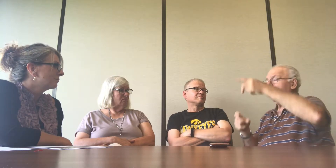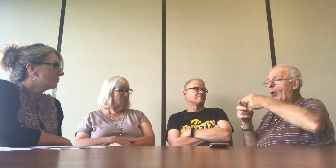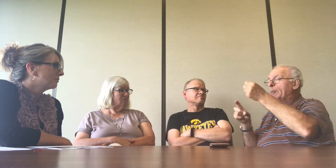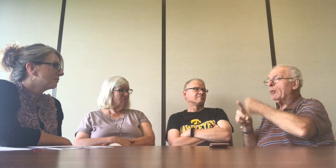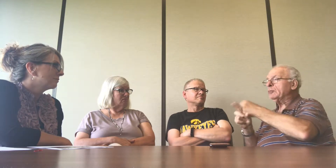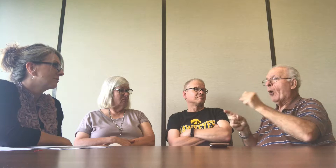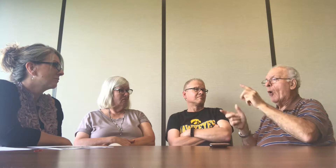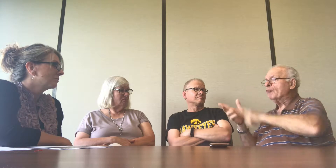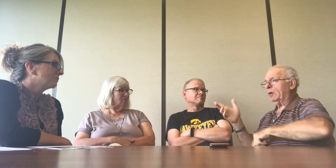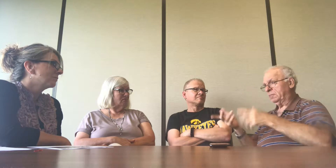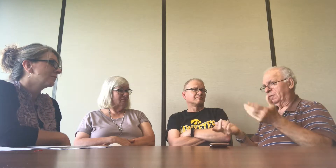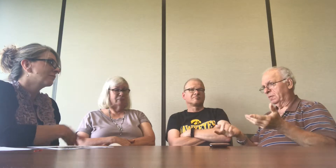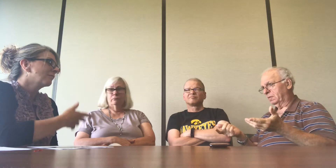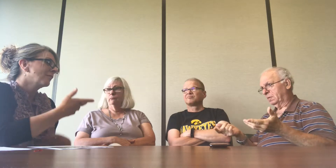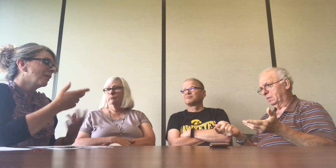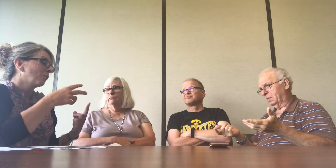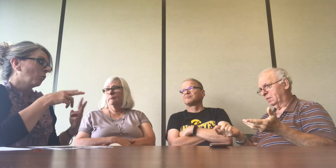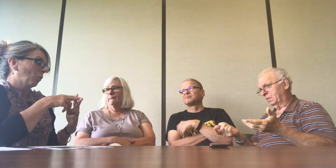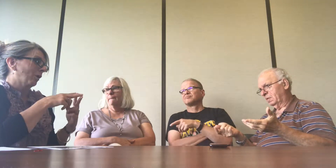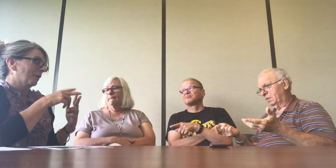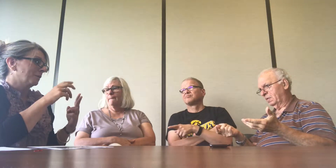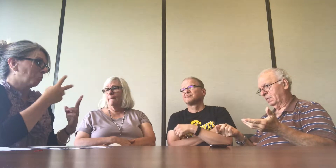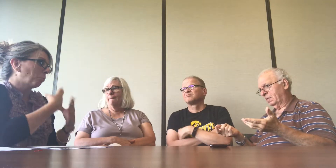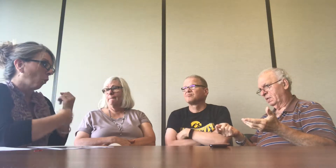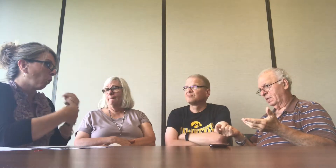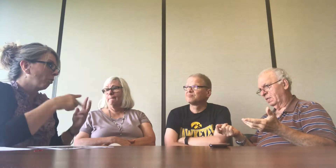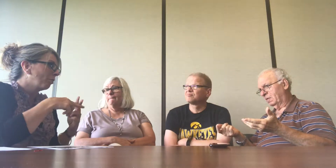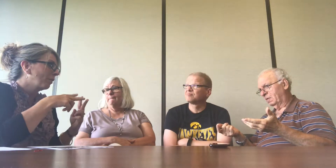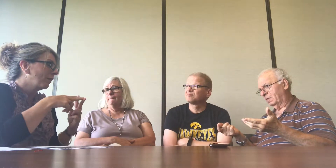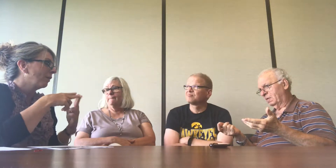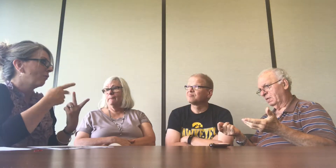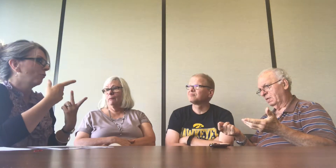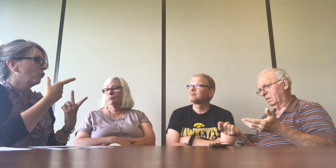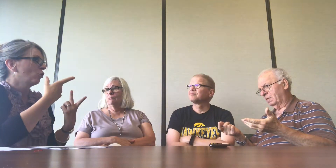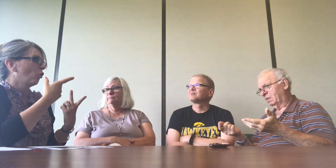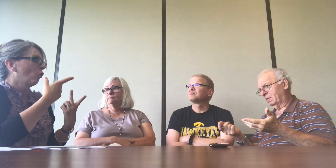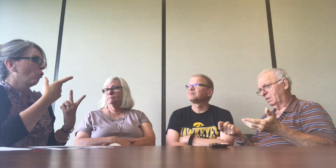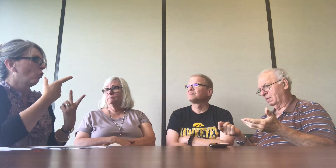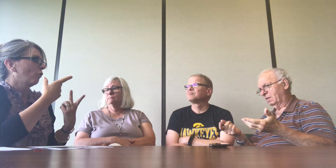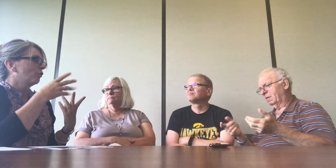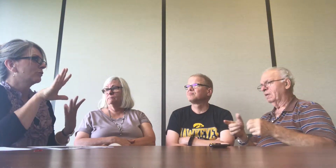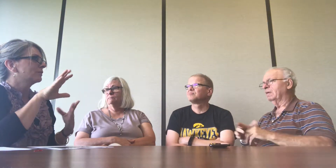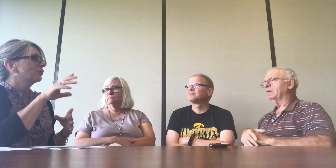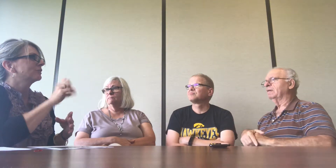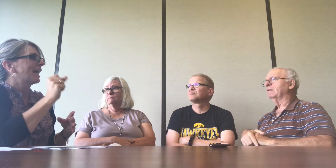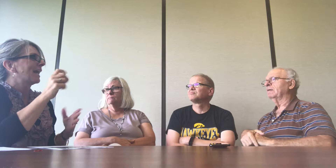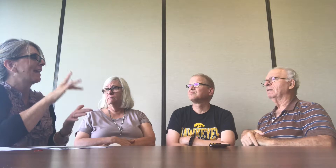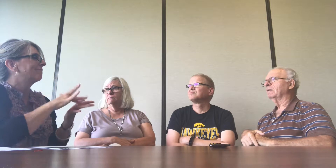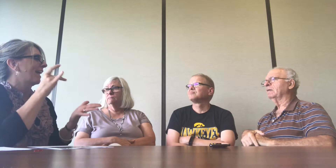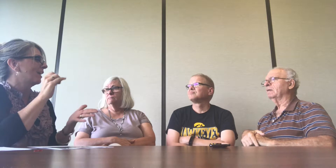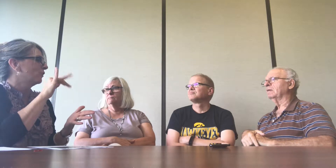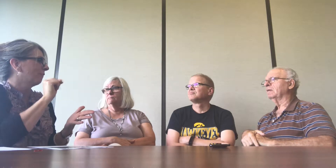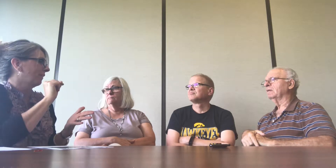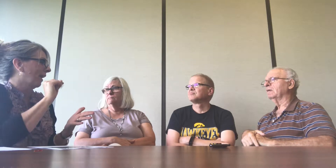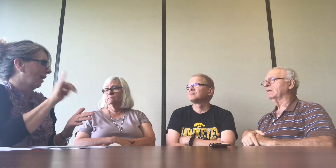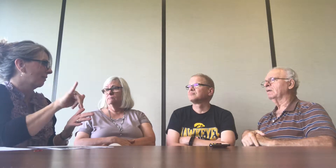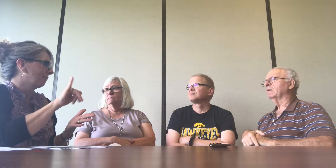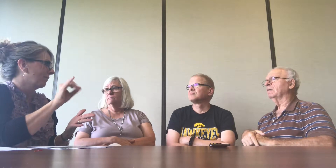neglect. And all of these patients without anyone are left in their soiled clothing. That could be a type